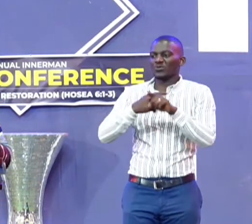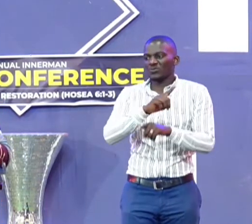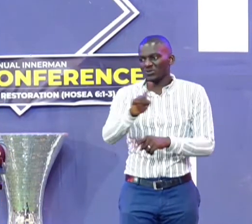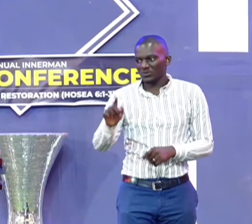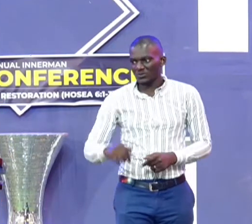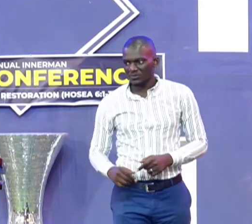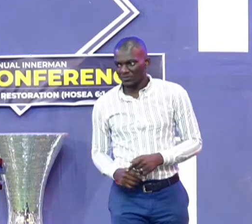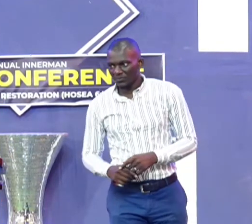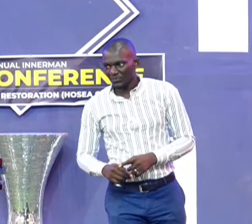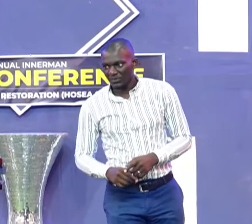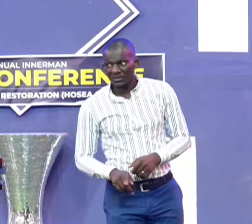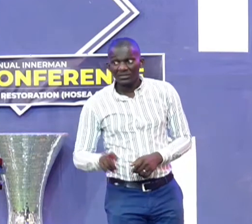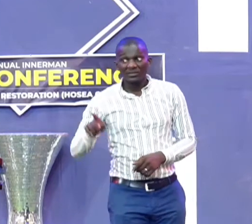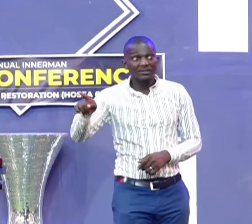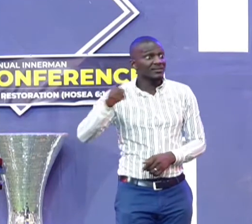presence of God.